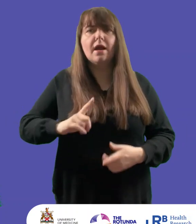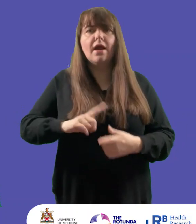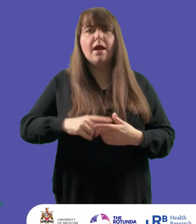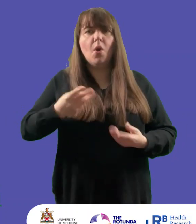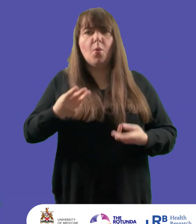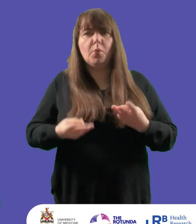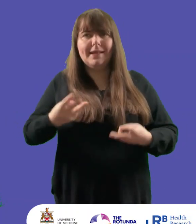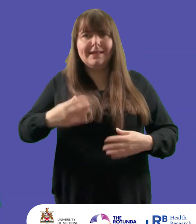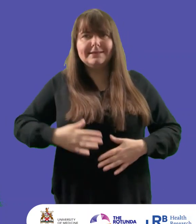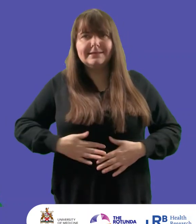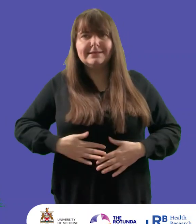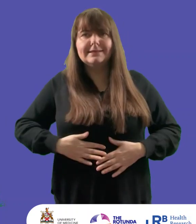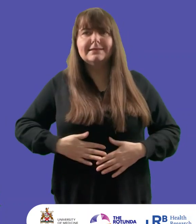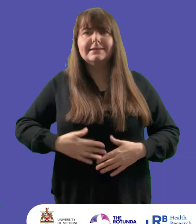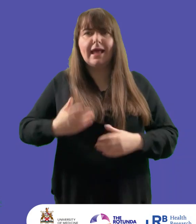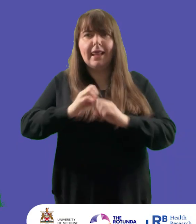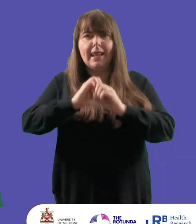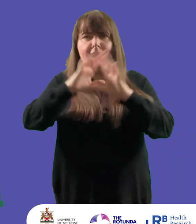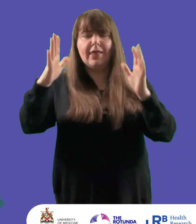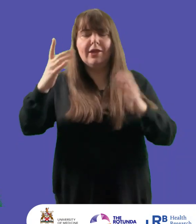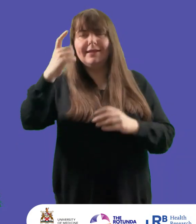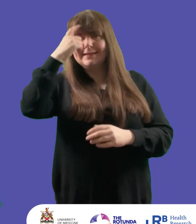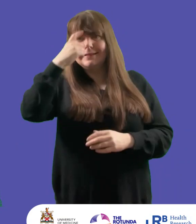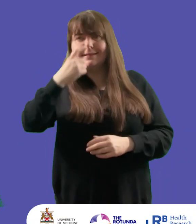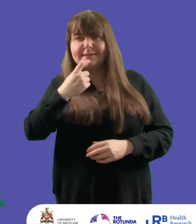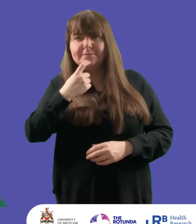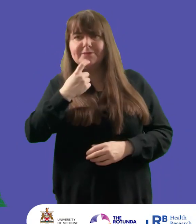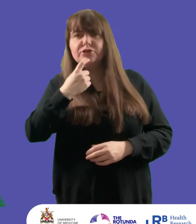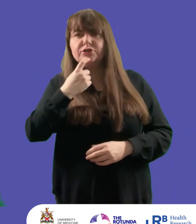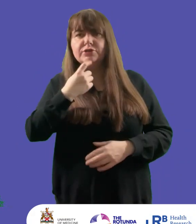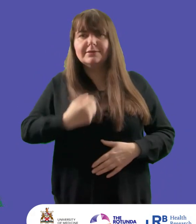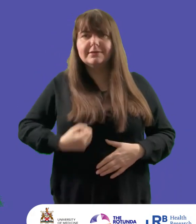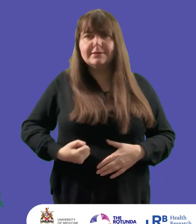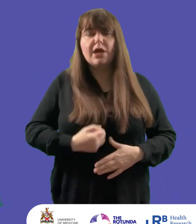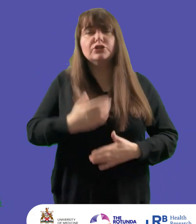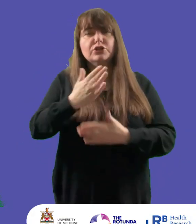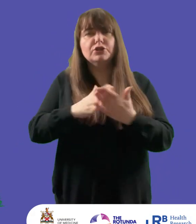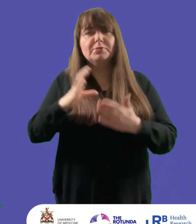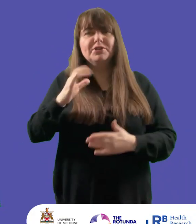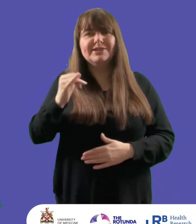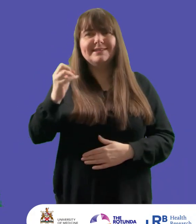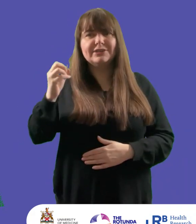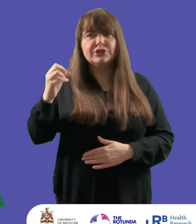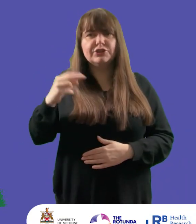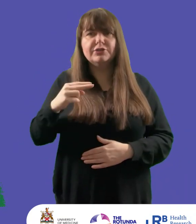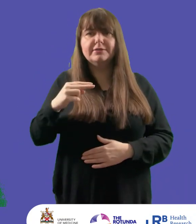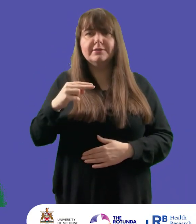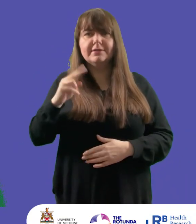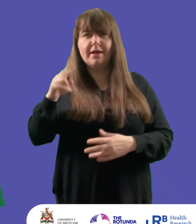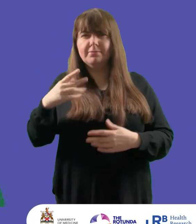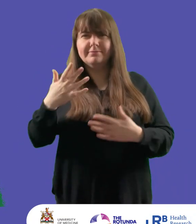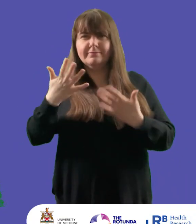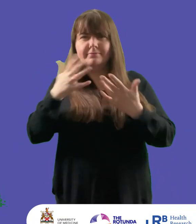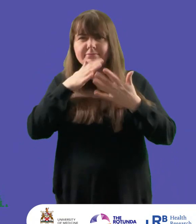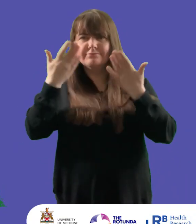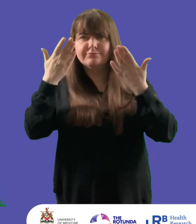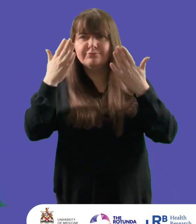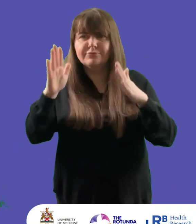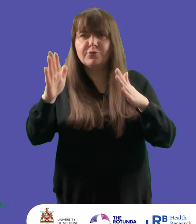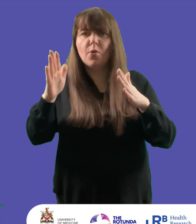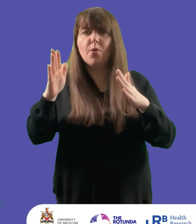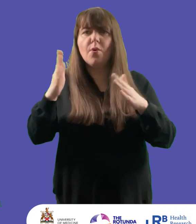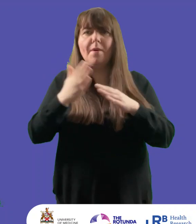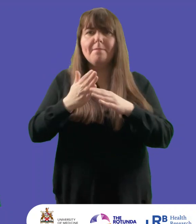body weight can impact on how clear of an image is obtained at the scan. There are some conditions that are not